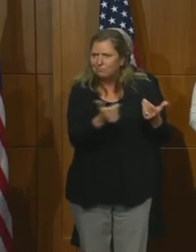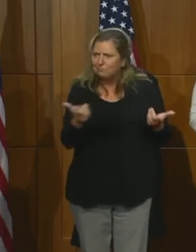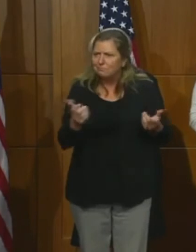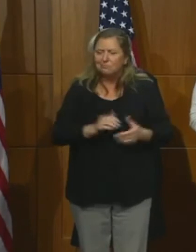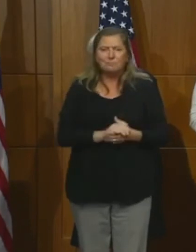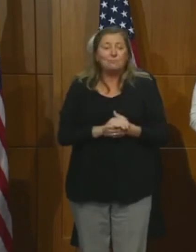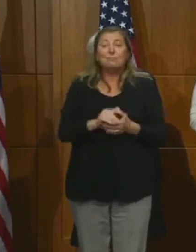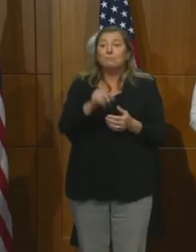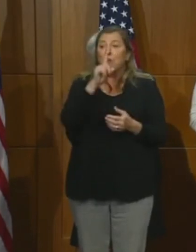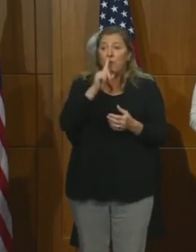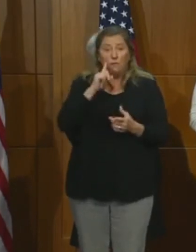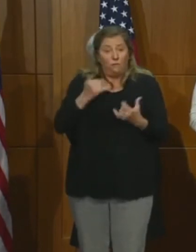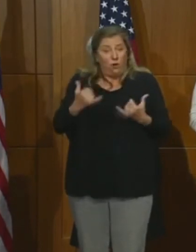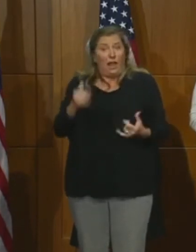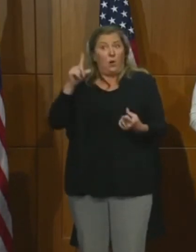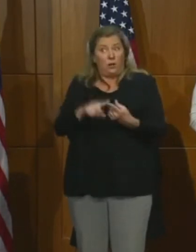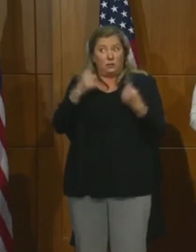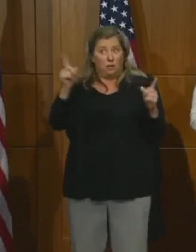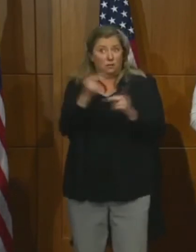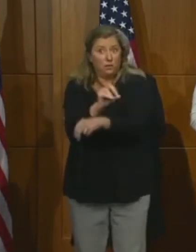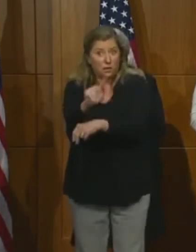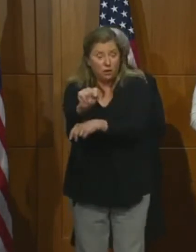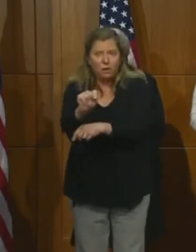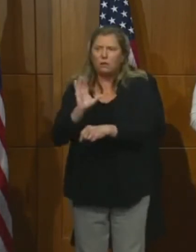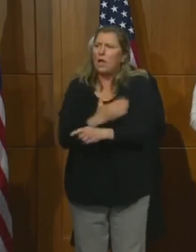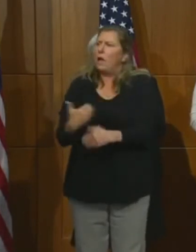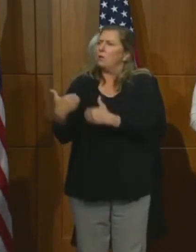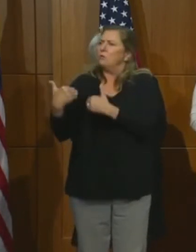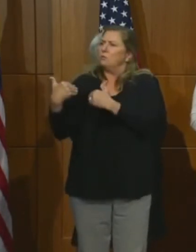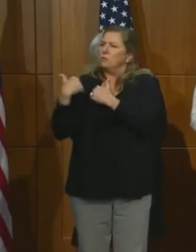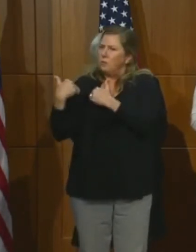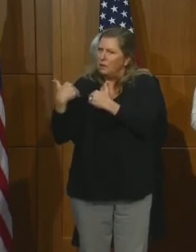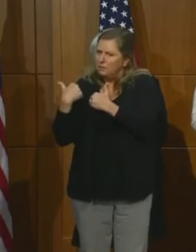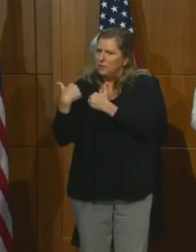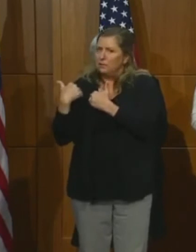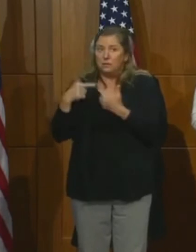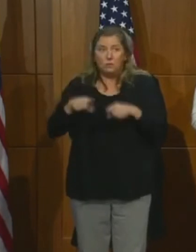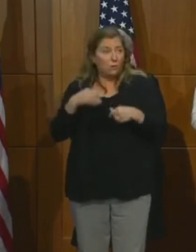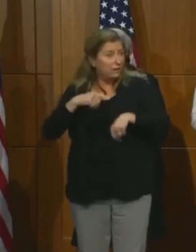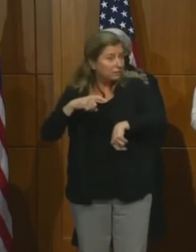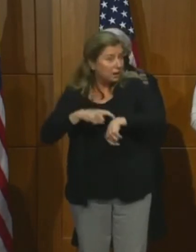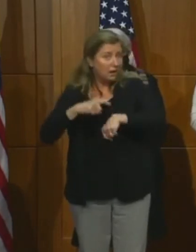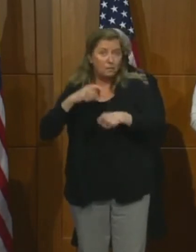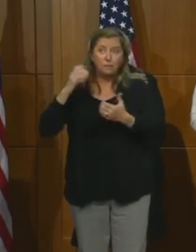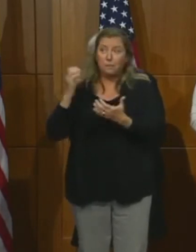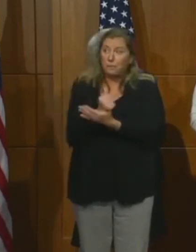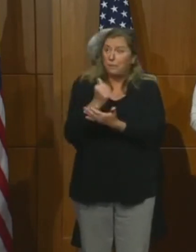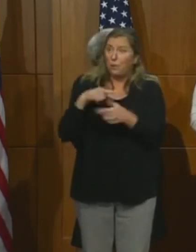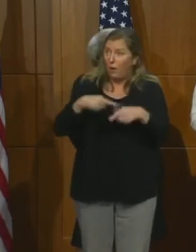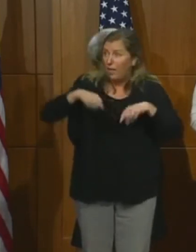ultimately. But in the interim, it's our responsibility while we have the opportunity and while I have a voice, I